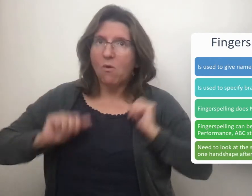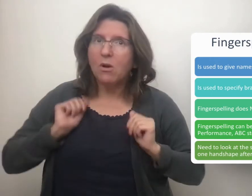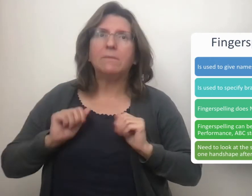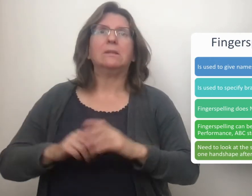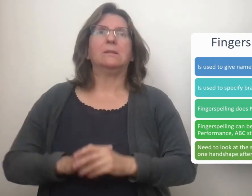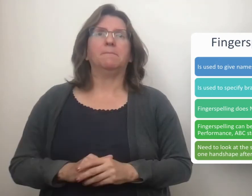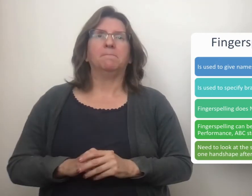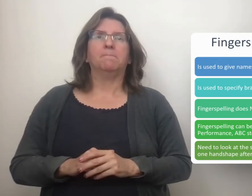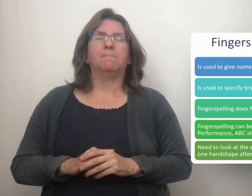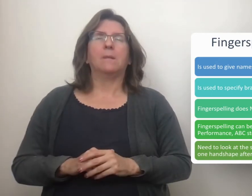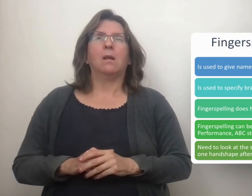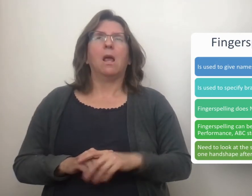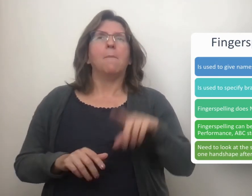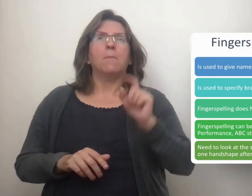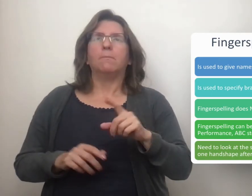call ABC stories.